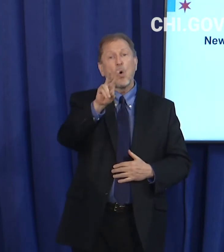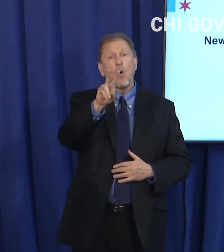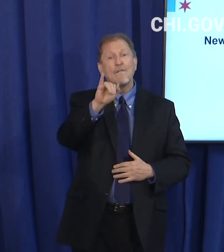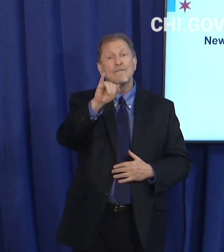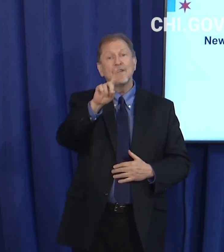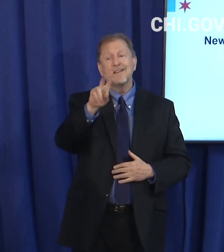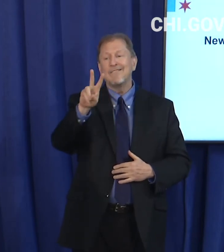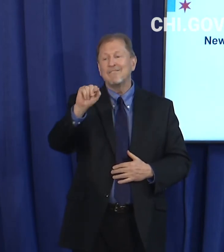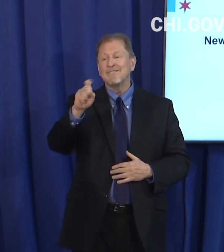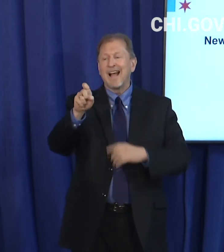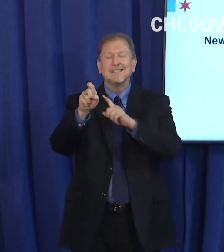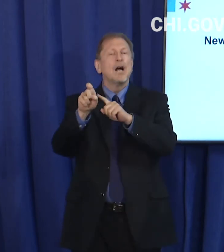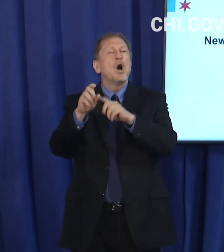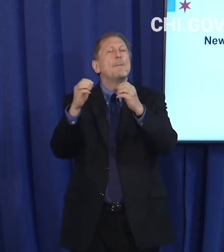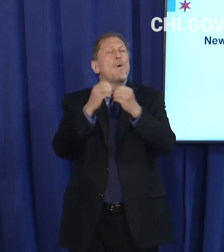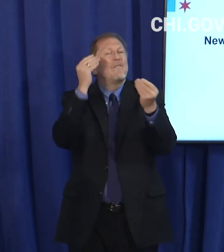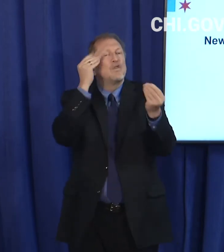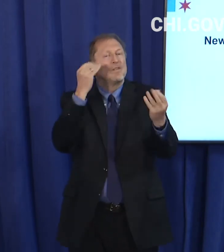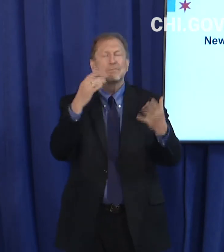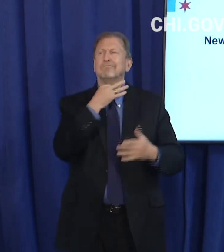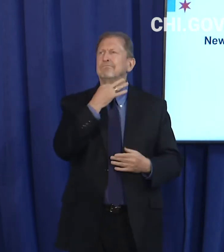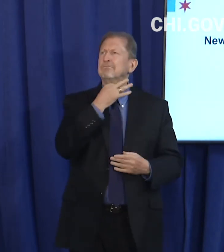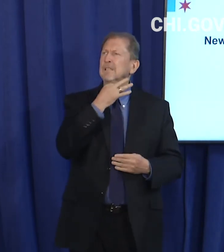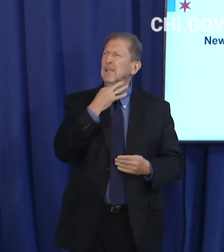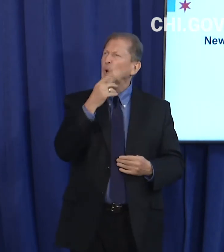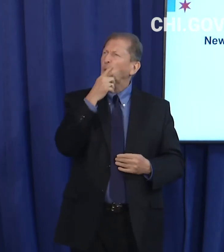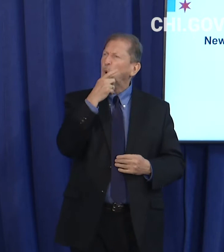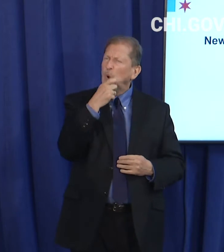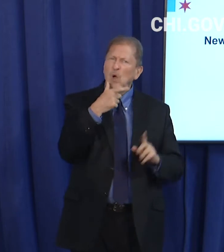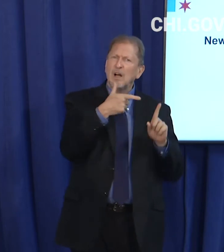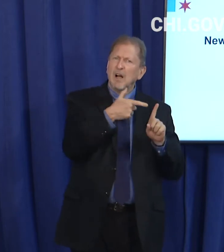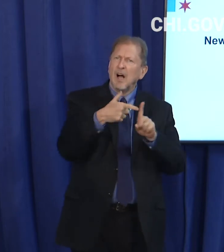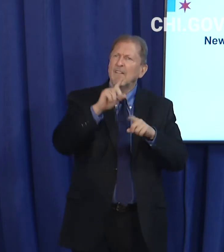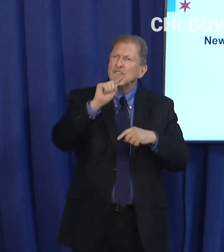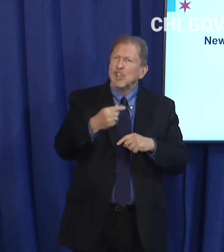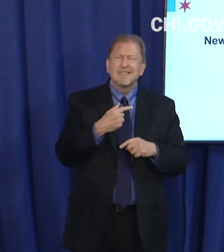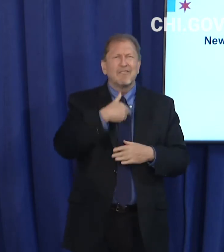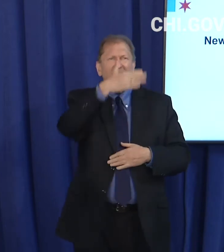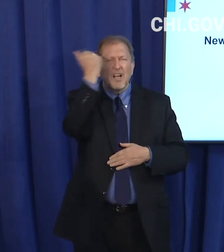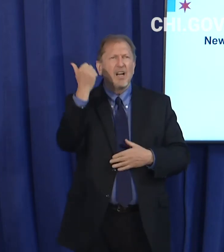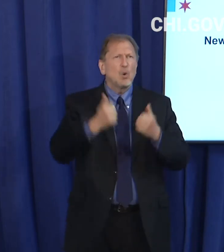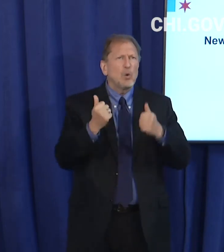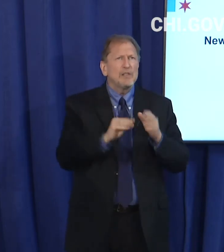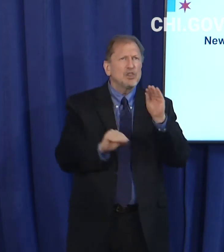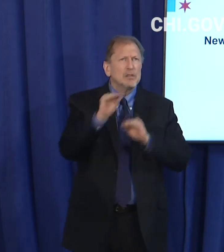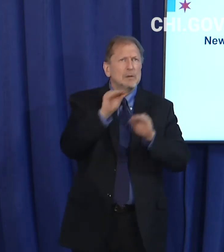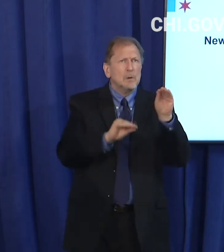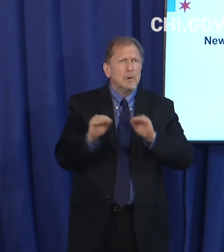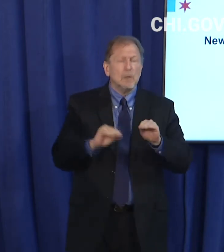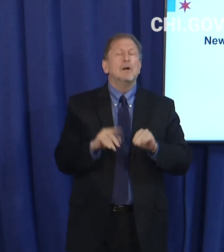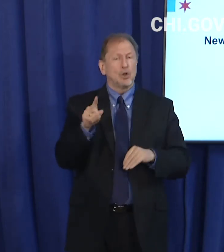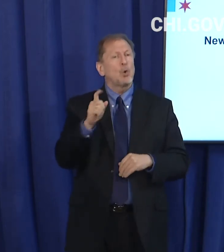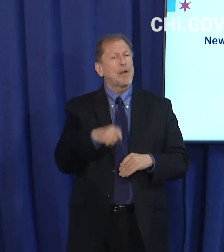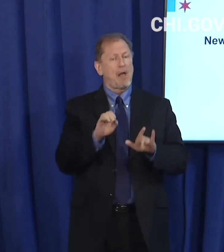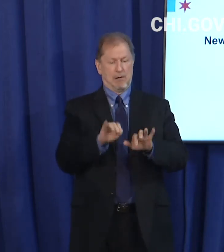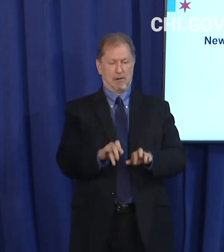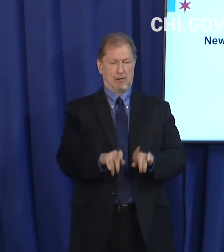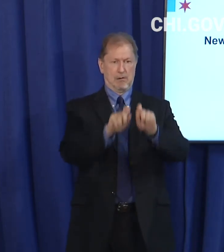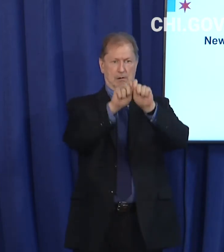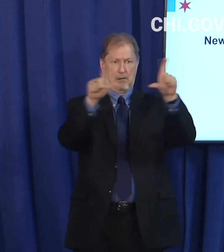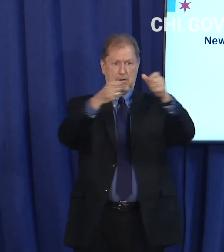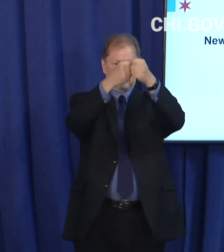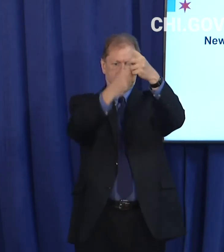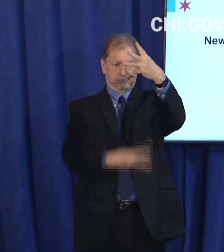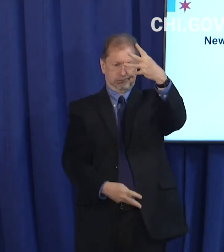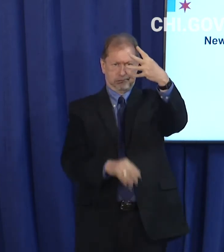www.chicago.gov/COVIDVax. And this will be the site where you can find the most updated information on vaccine here in Chicago. And as vaccine is